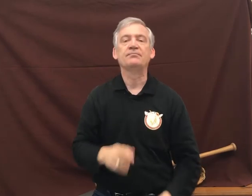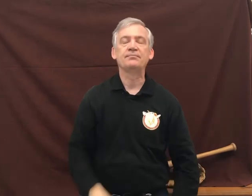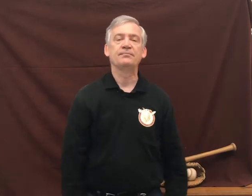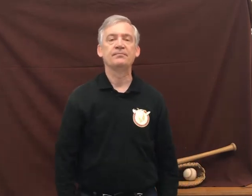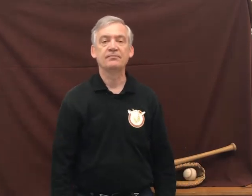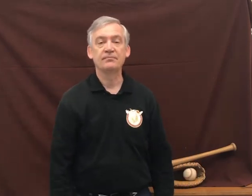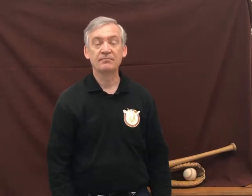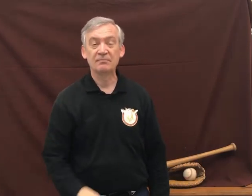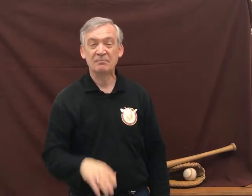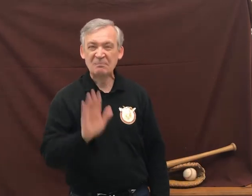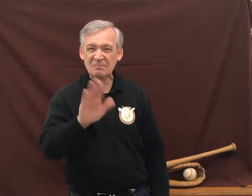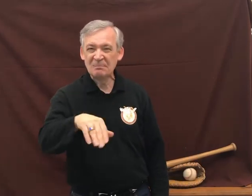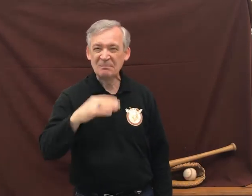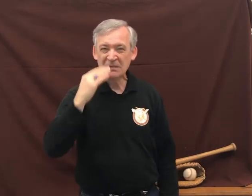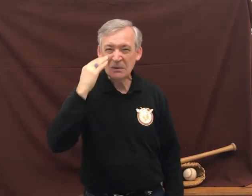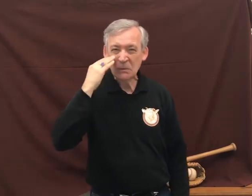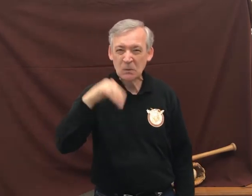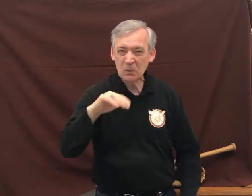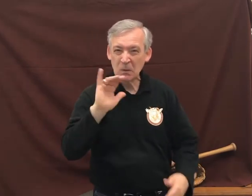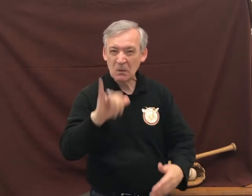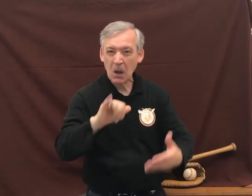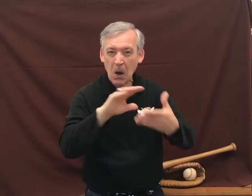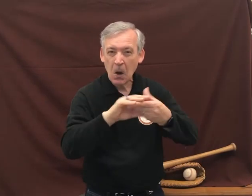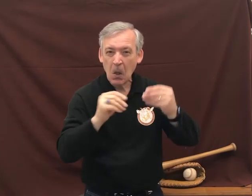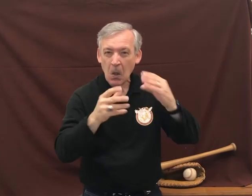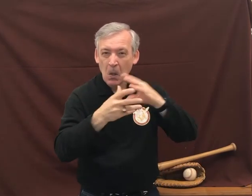This story is a work of fiction.